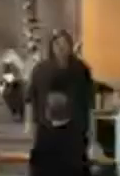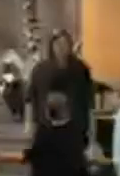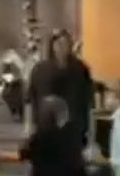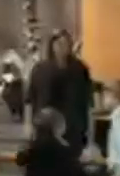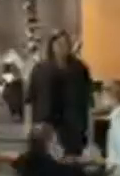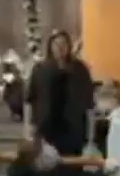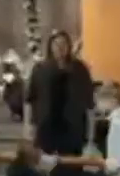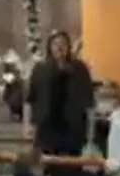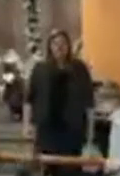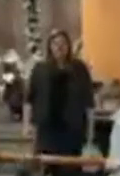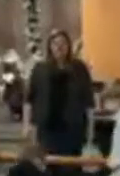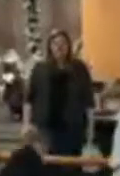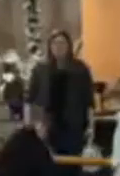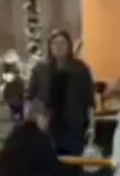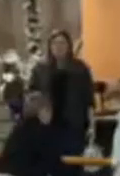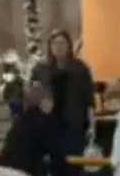Sophie, come on.